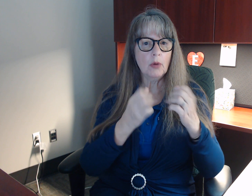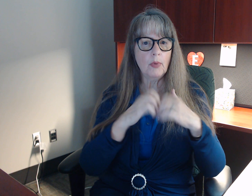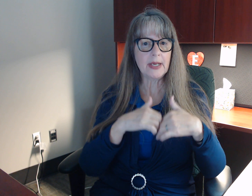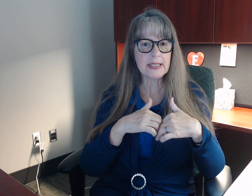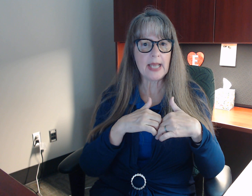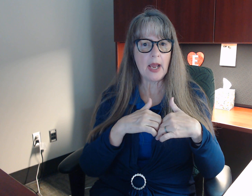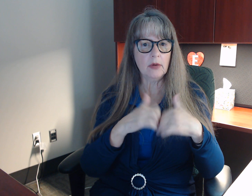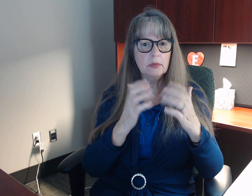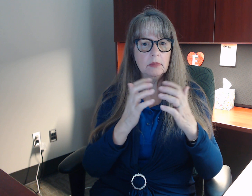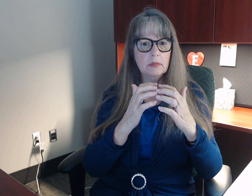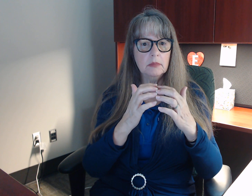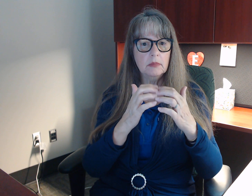breaks down,